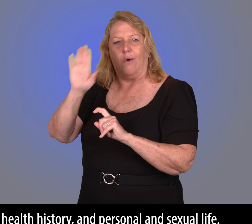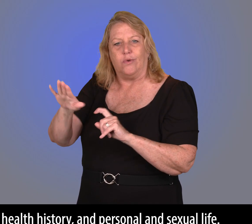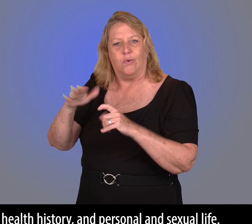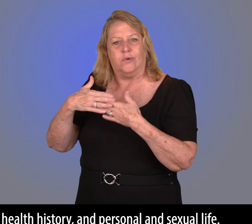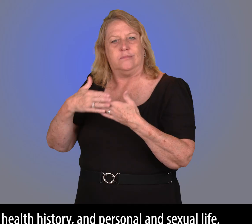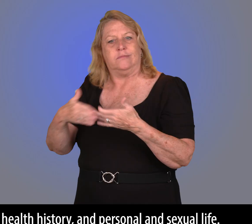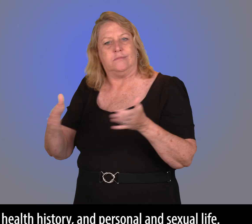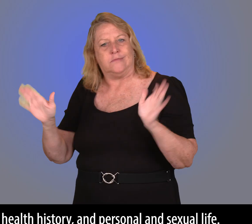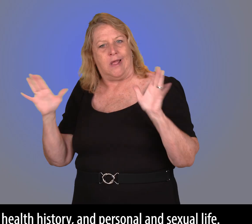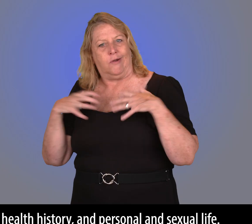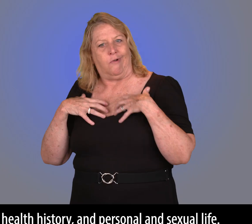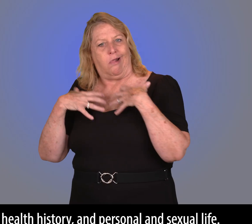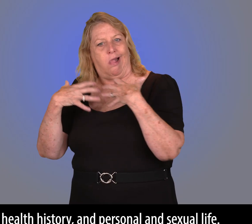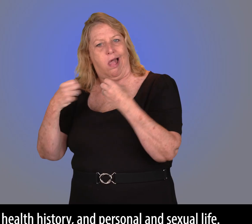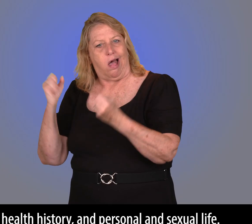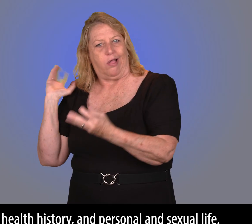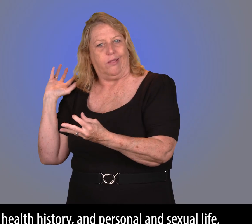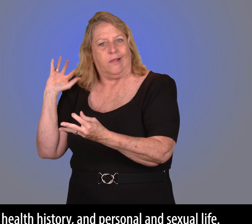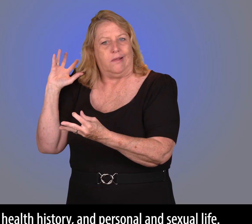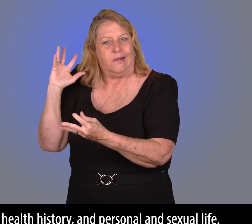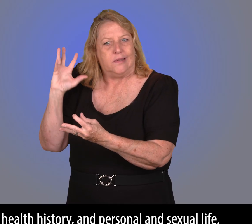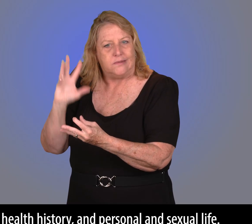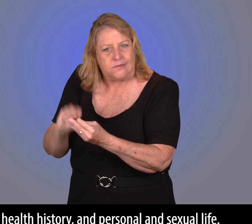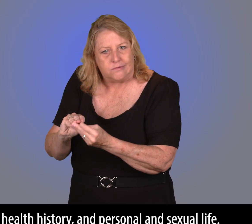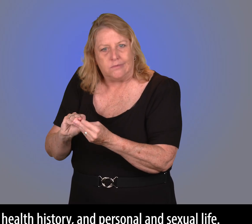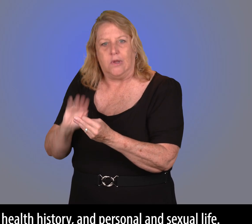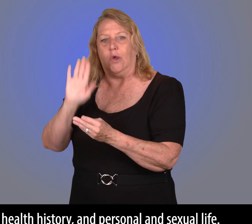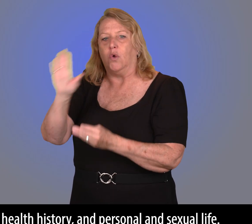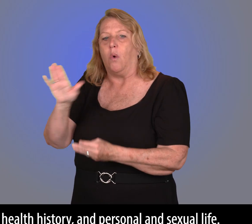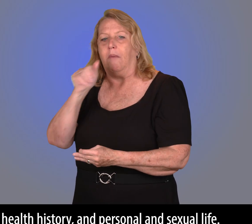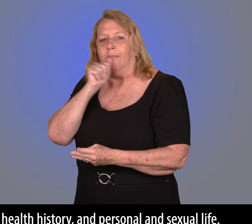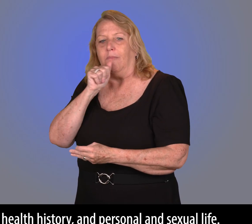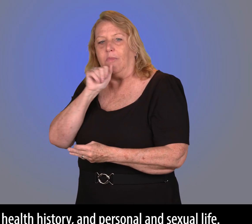history and personal and sexual life.